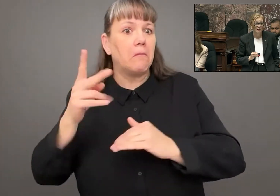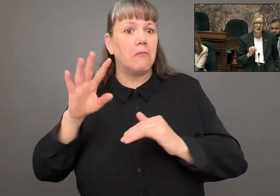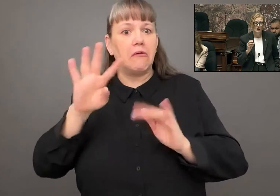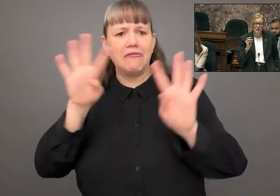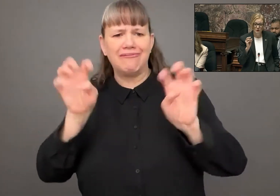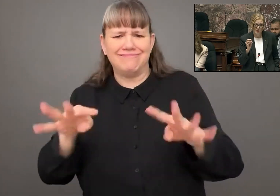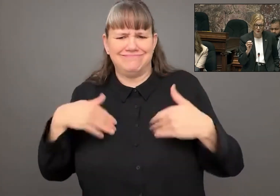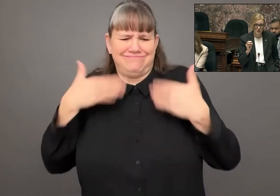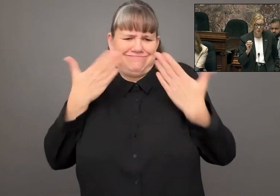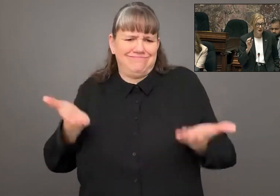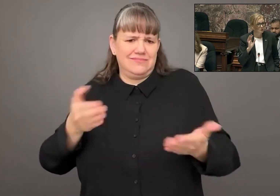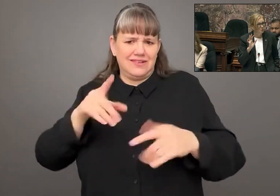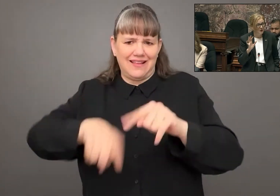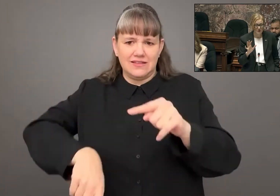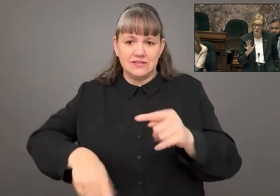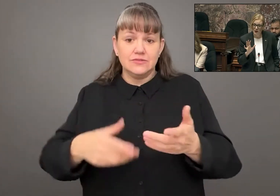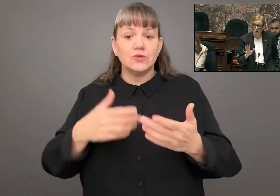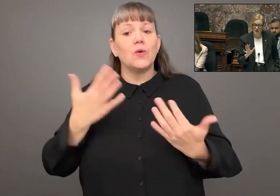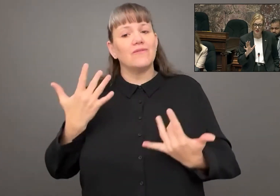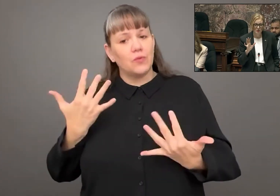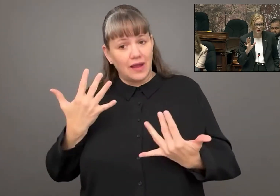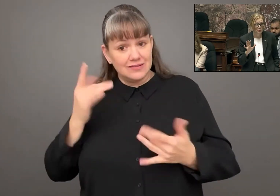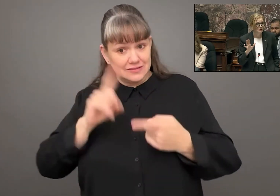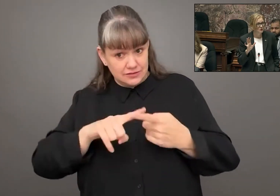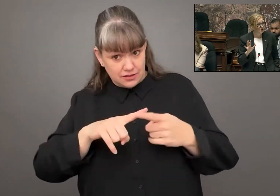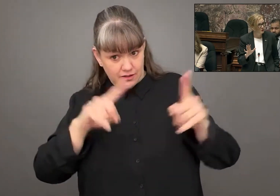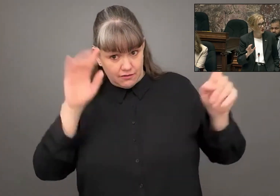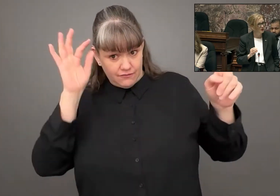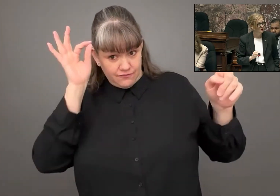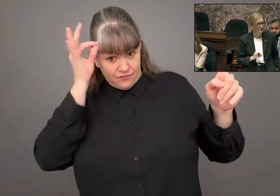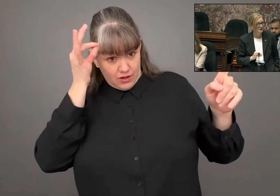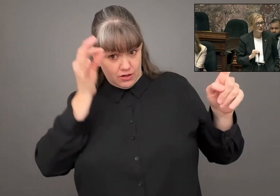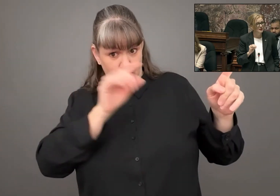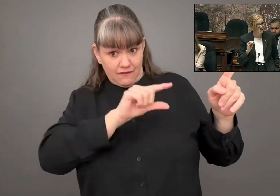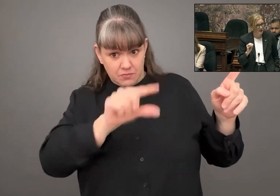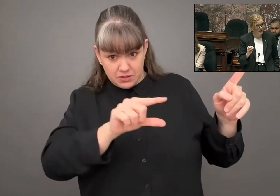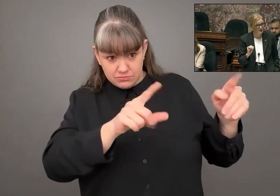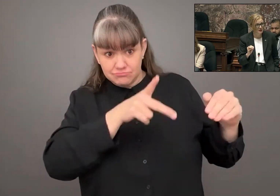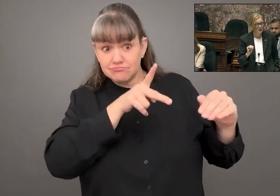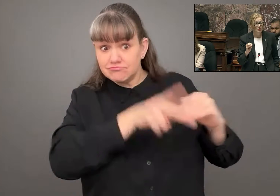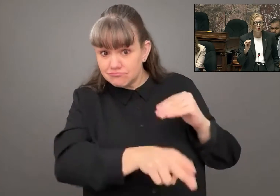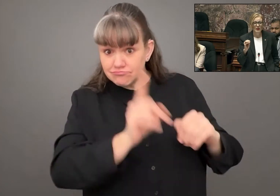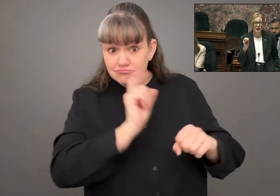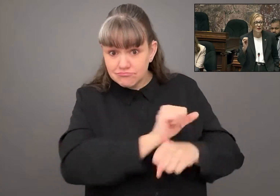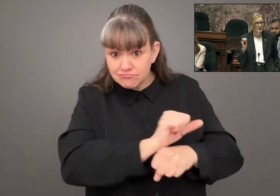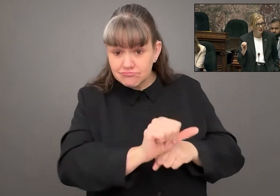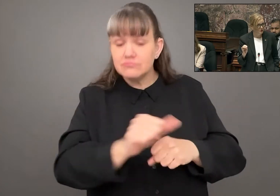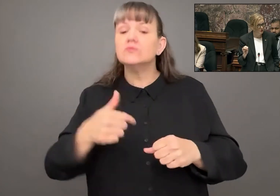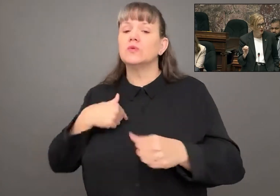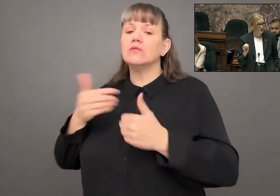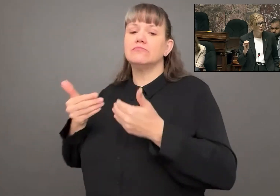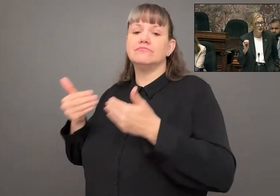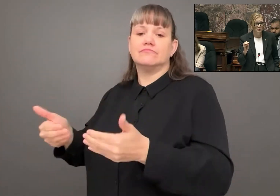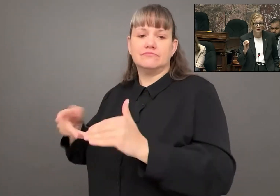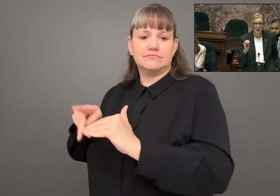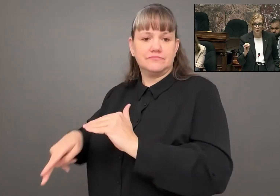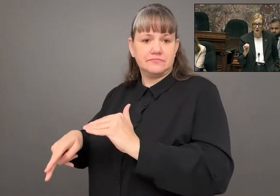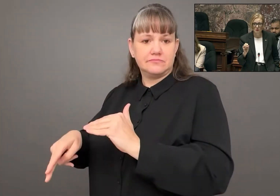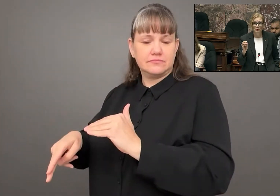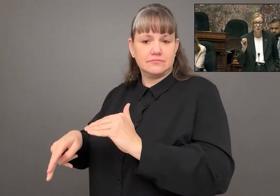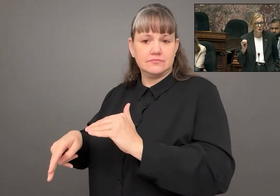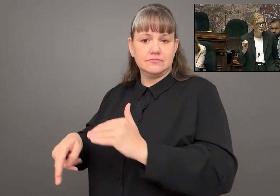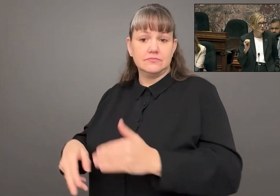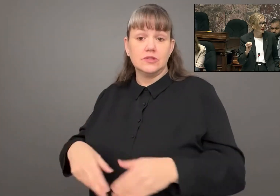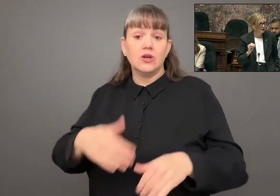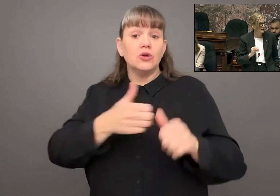government. We had made it very clear, the Premier was very clear on this. He said, when and if the federal